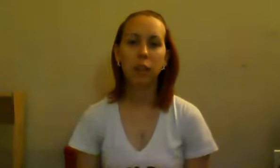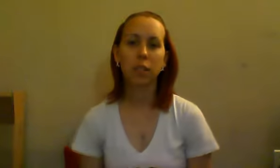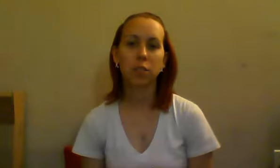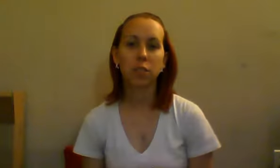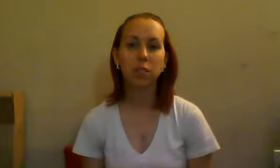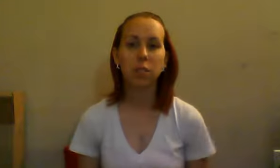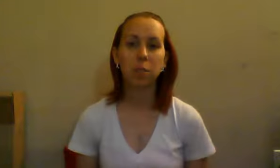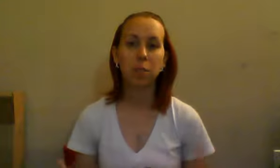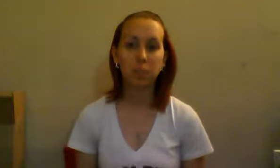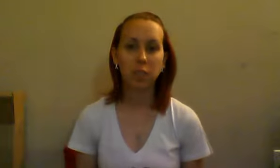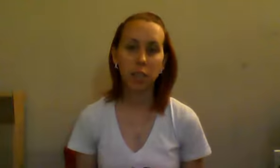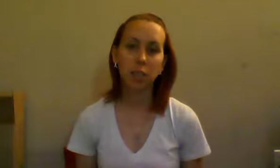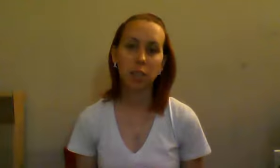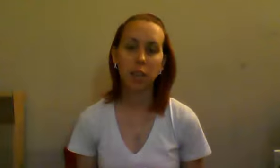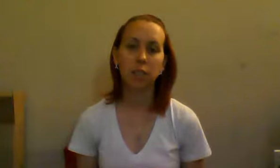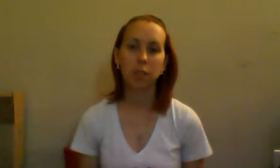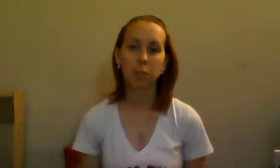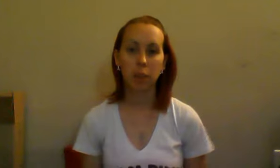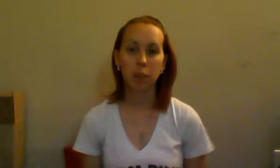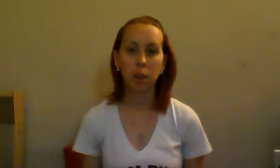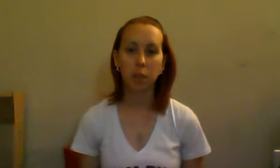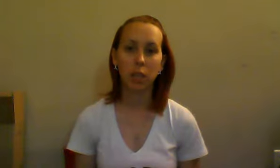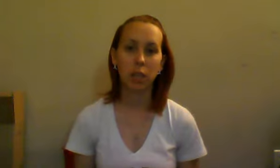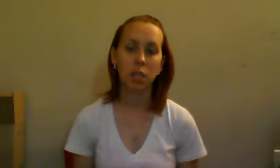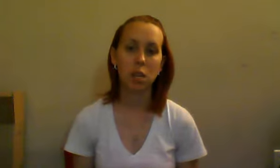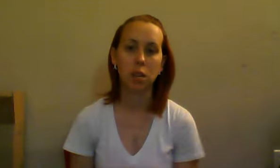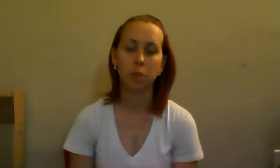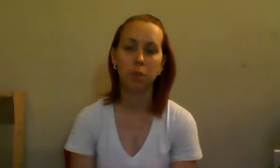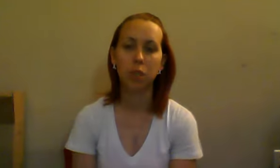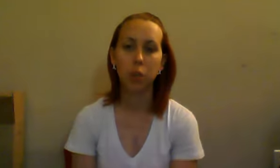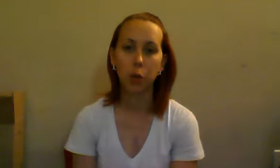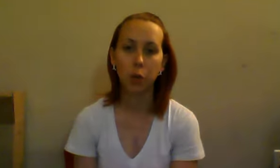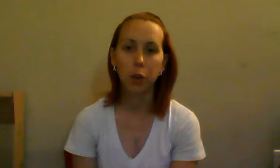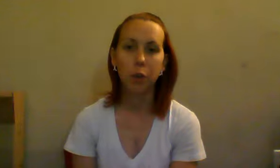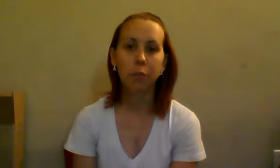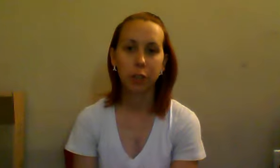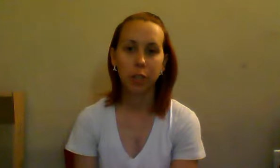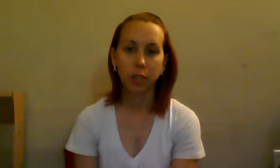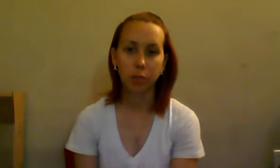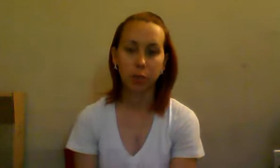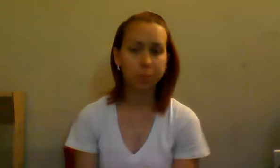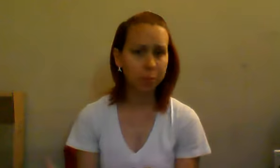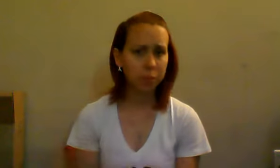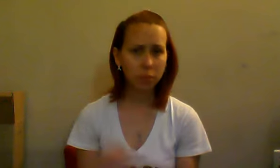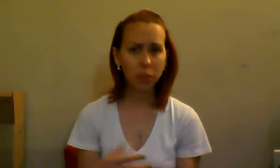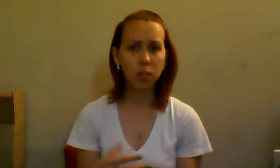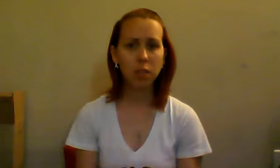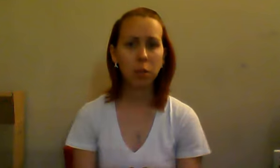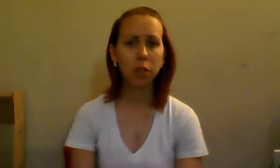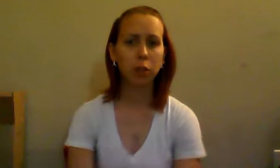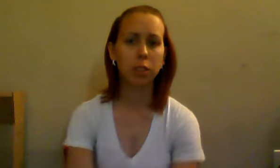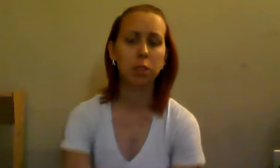Okay, so these are some miscellaneous signs that may come in handy to know for your classroom. Some are going to